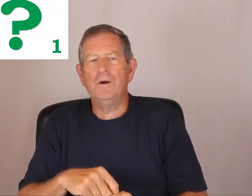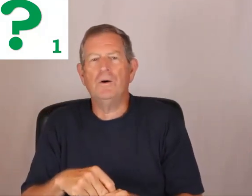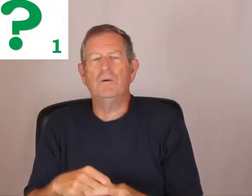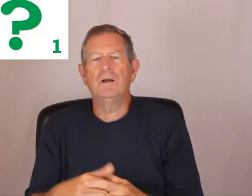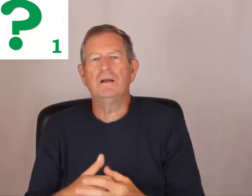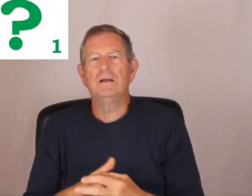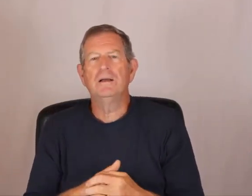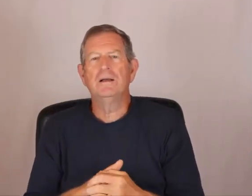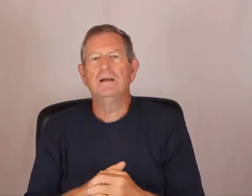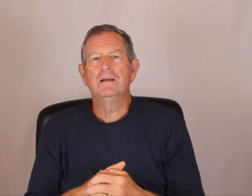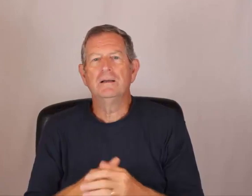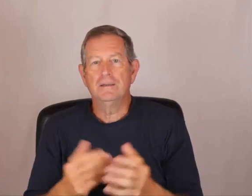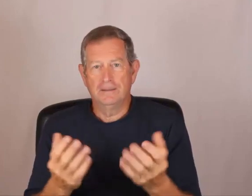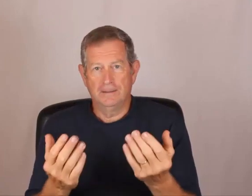no?